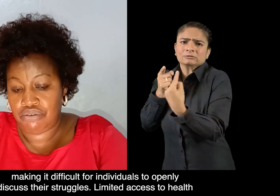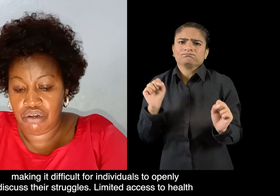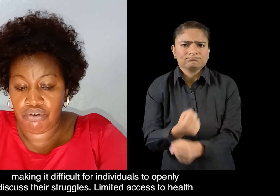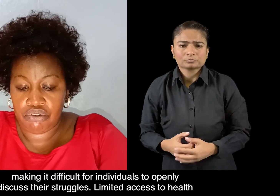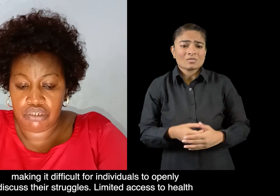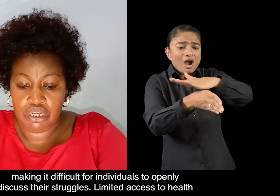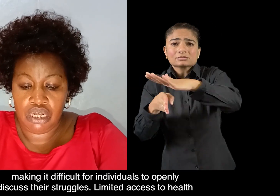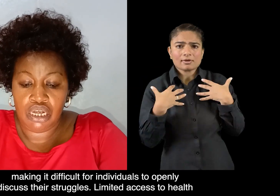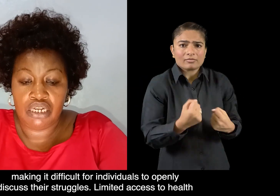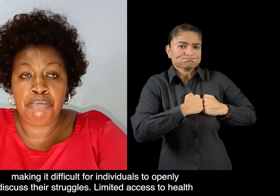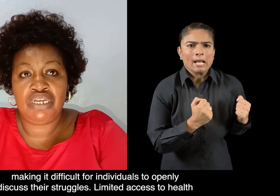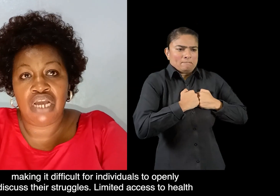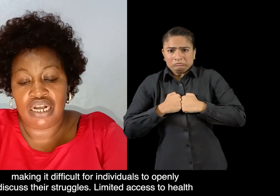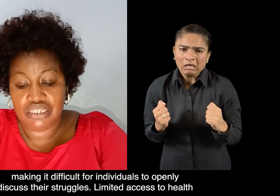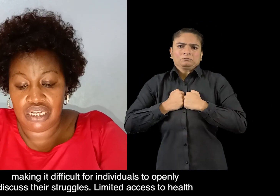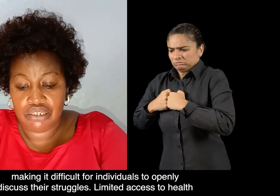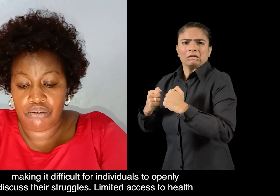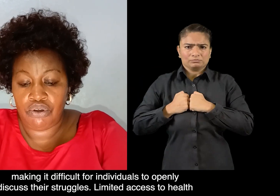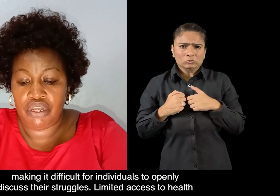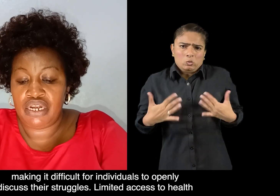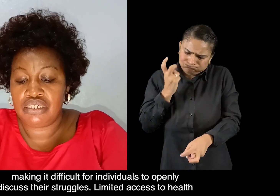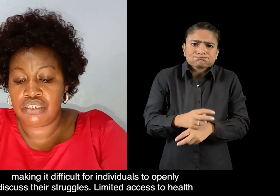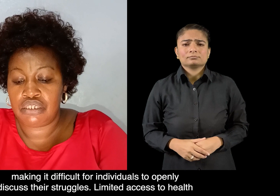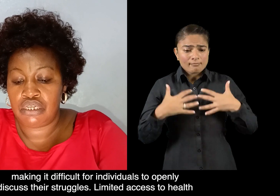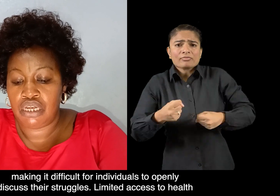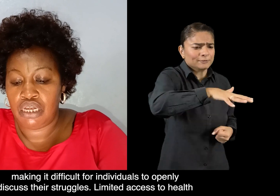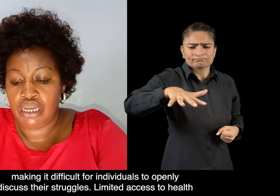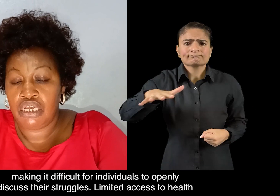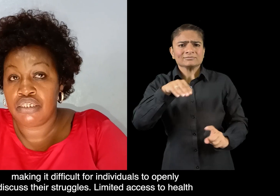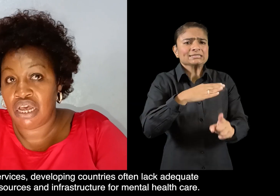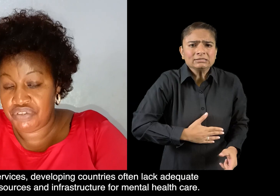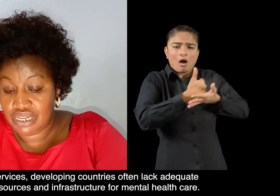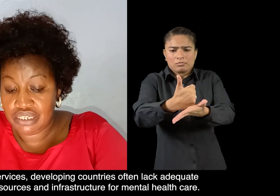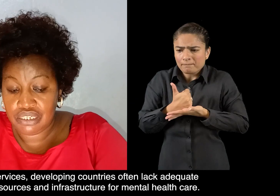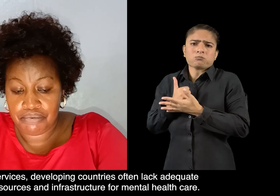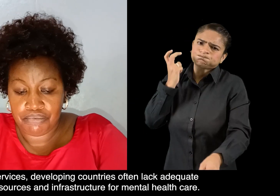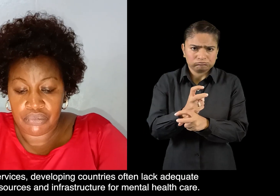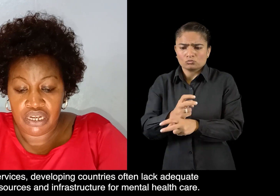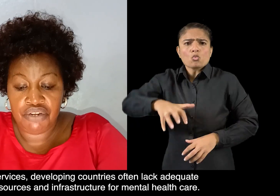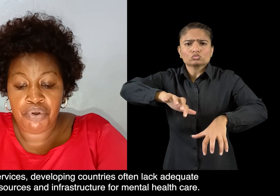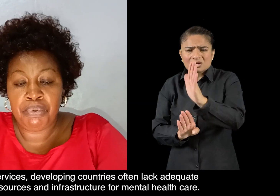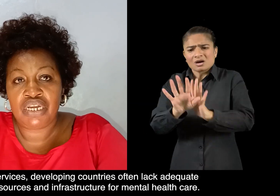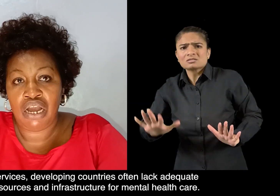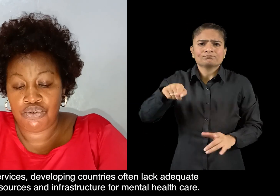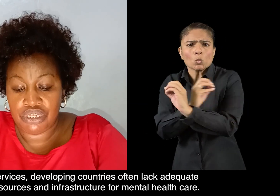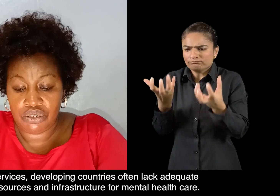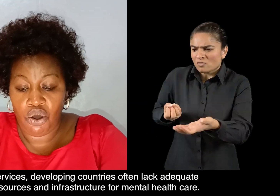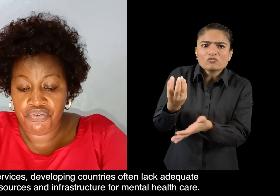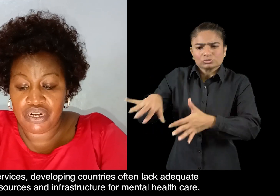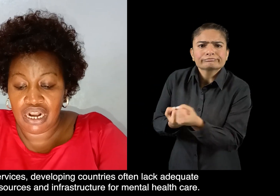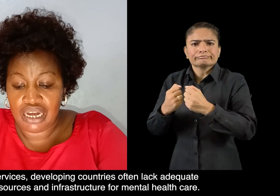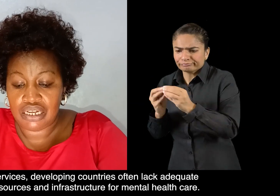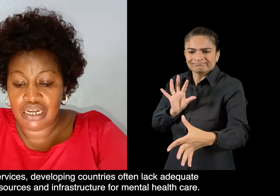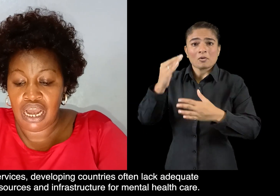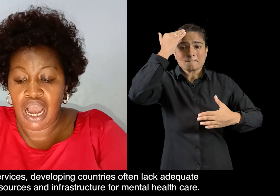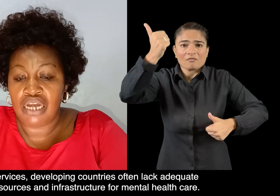their struggles. Limited access to health services. Developing countries